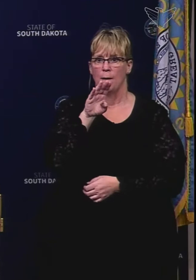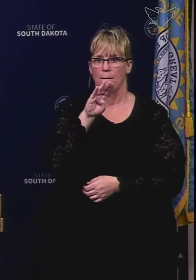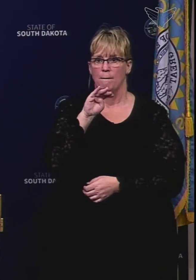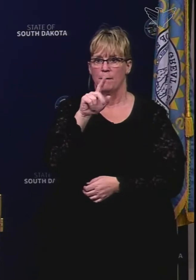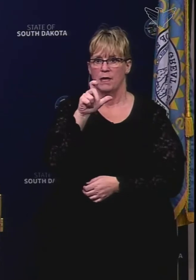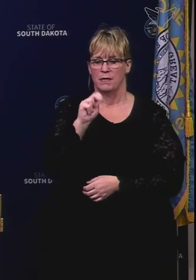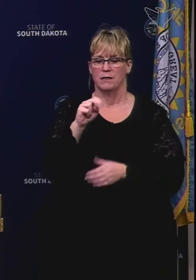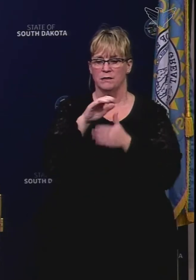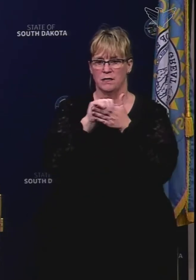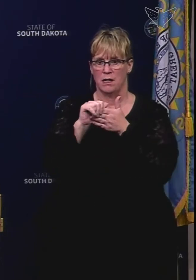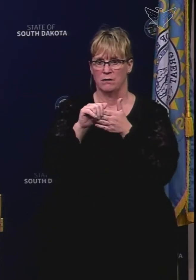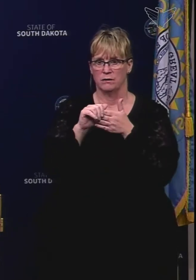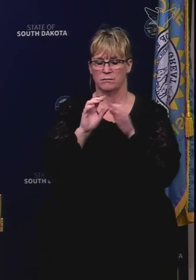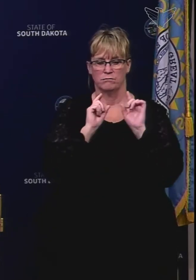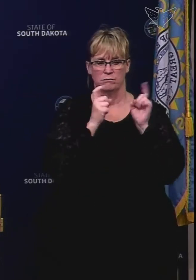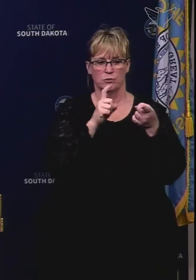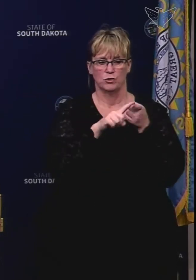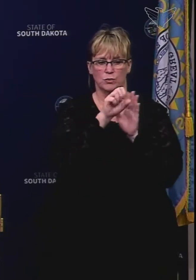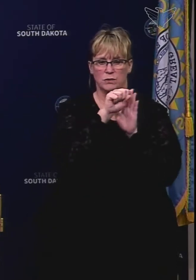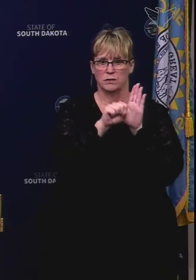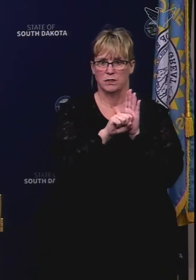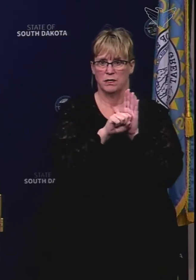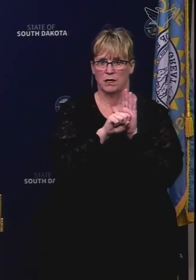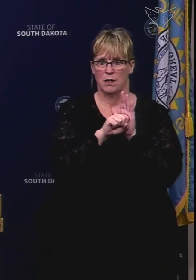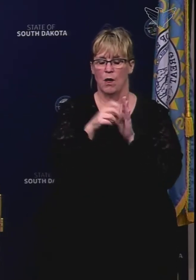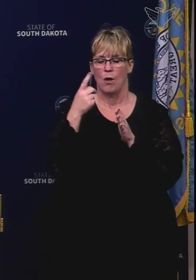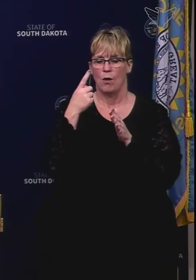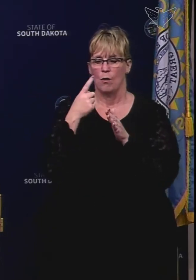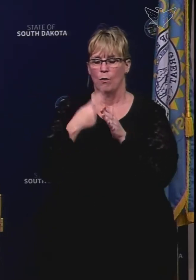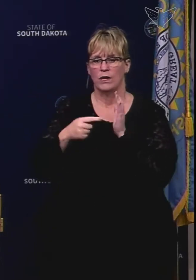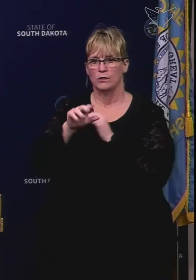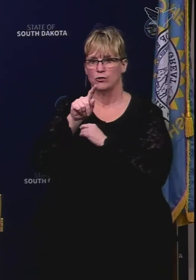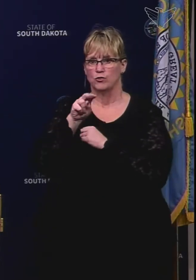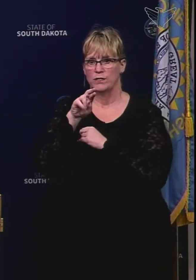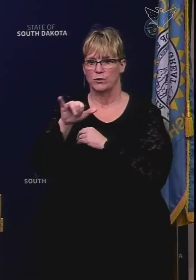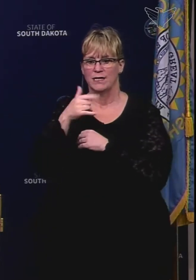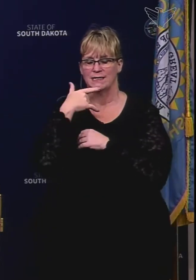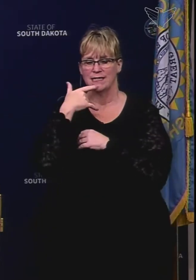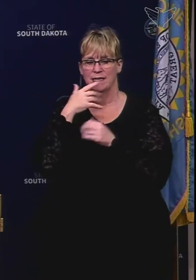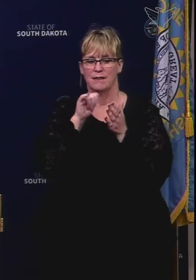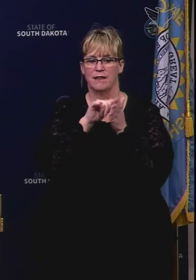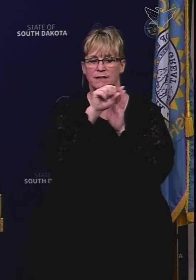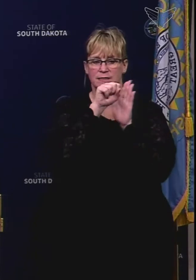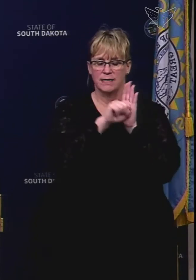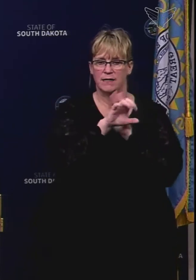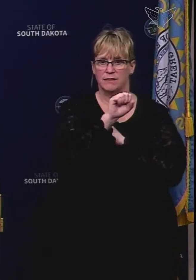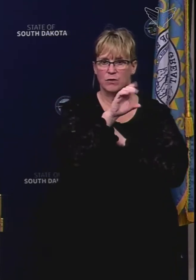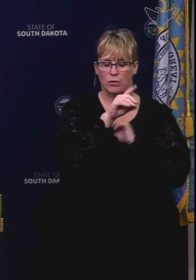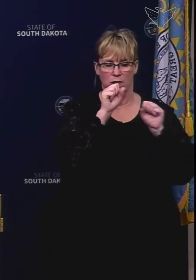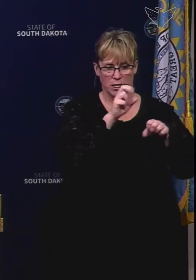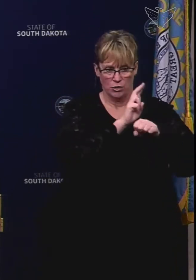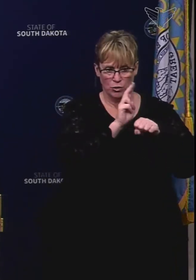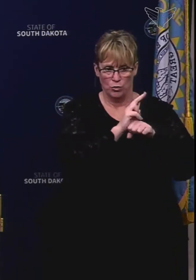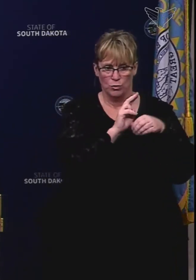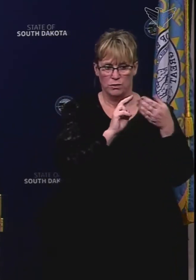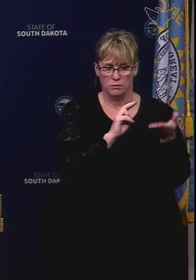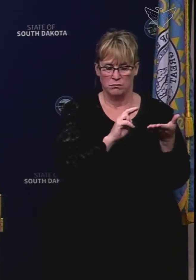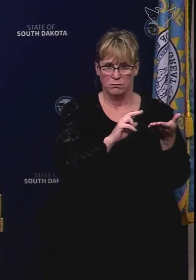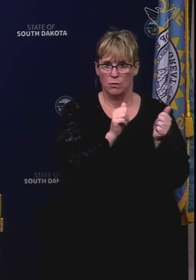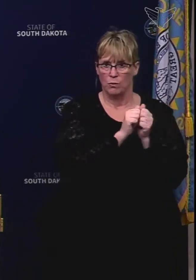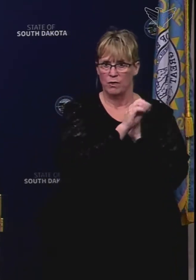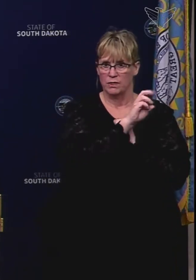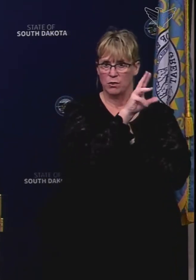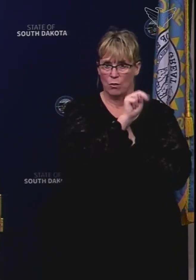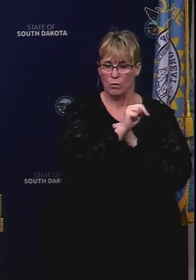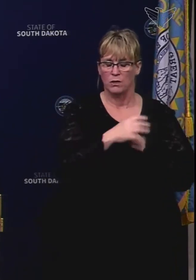of South Dakota, that clearly the guidance from Treasury has said the state of South Dakota could utilize on its